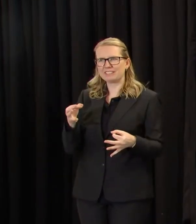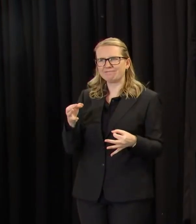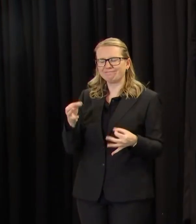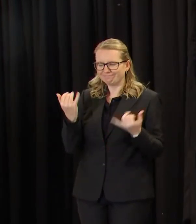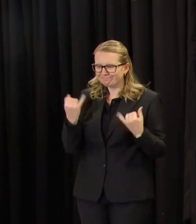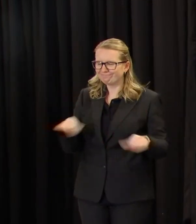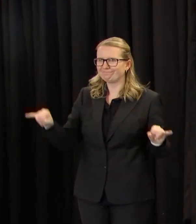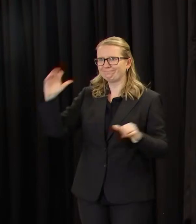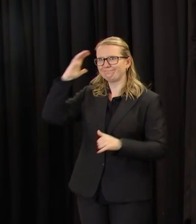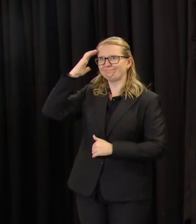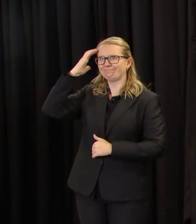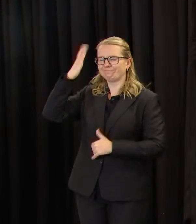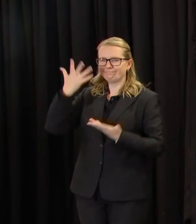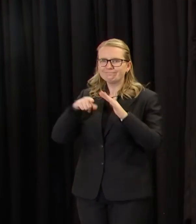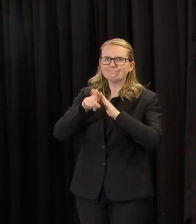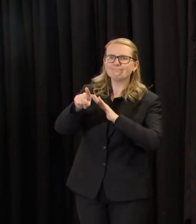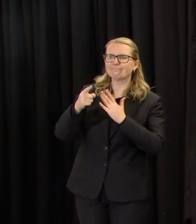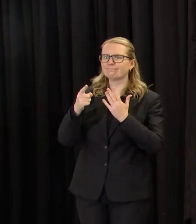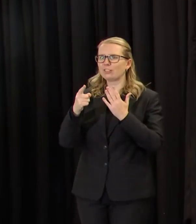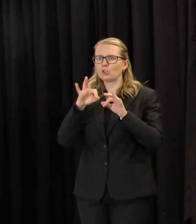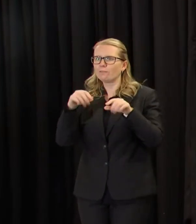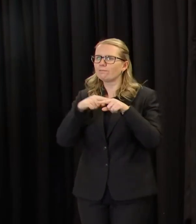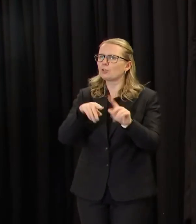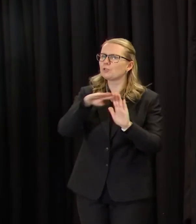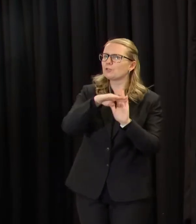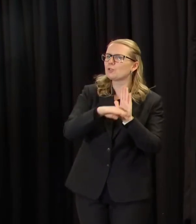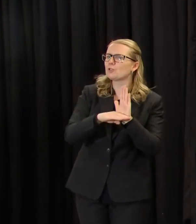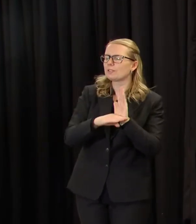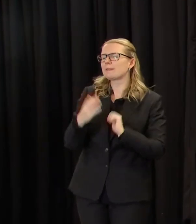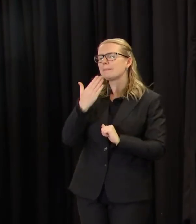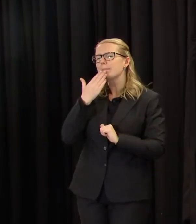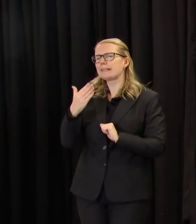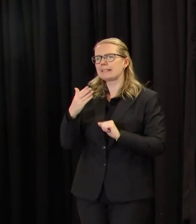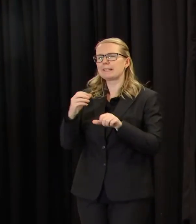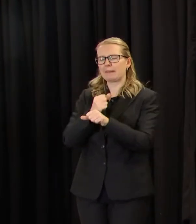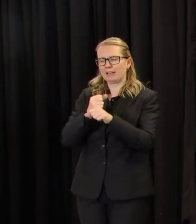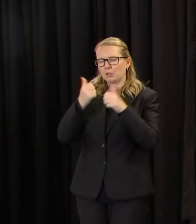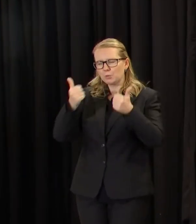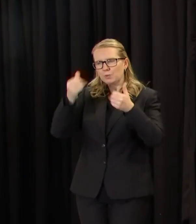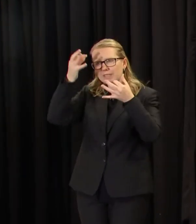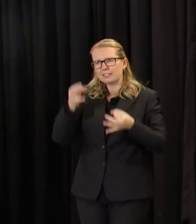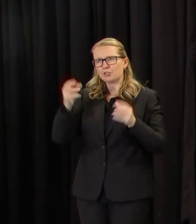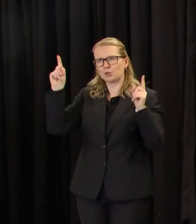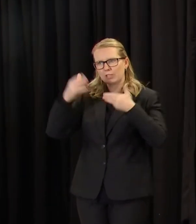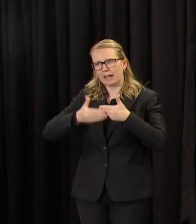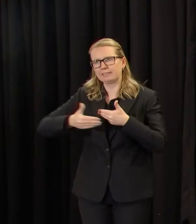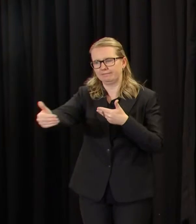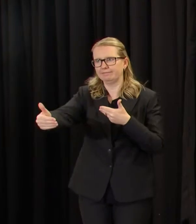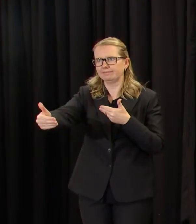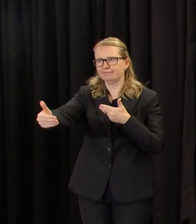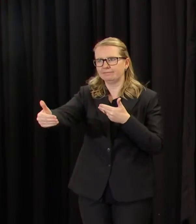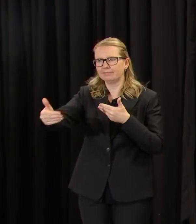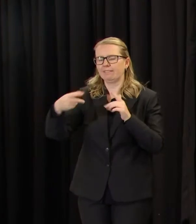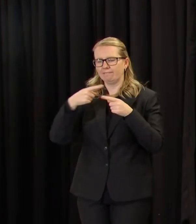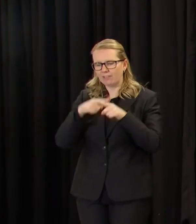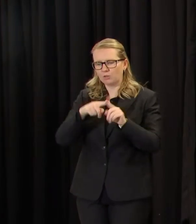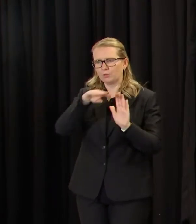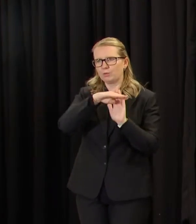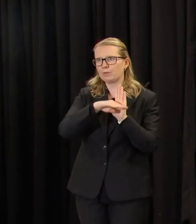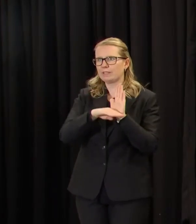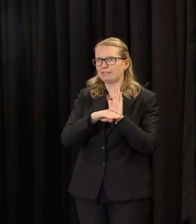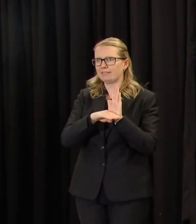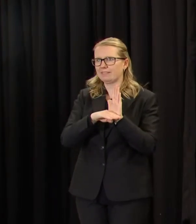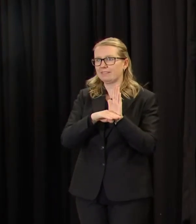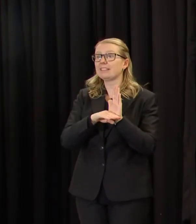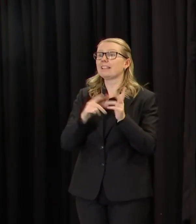make the best choices today and going forward. The other thing too, it's not a rule as such, but the only thing to do when you've got symptoms